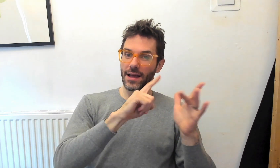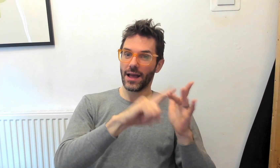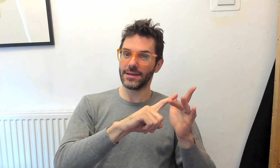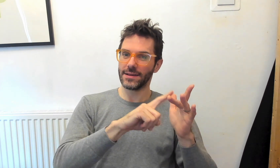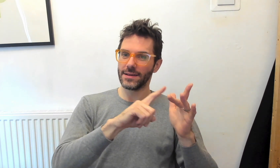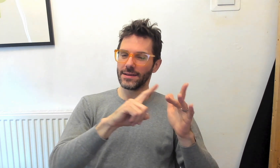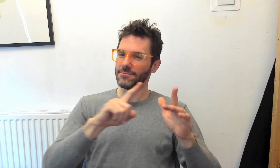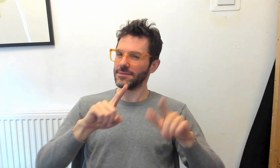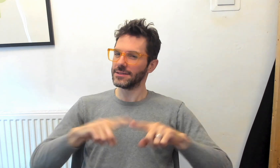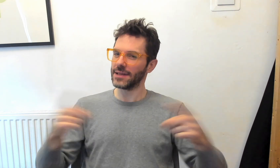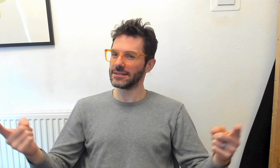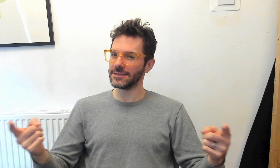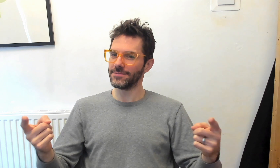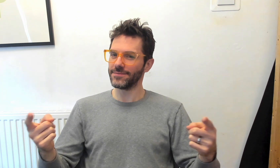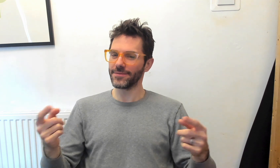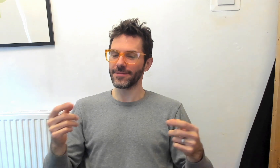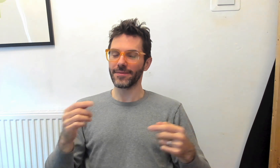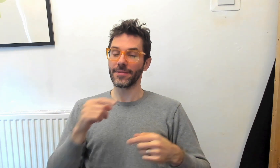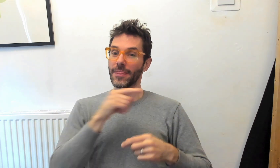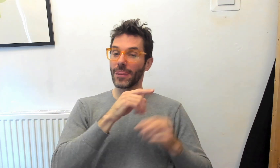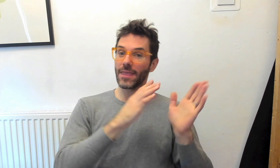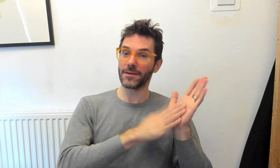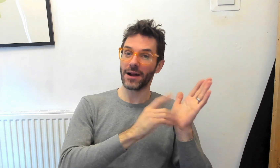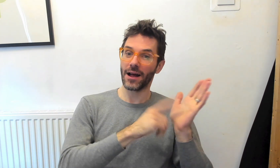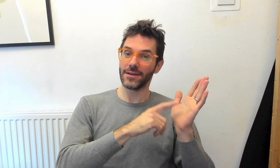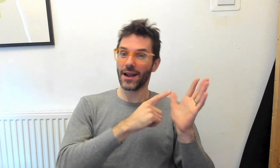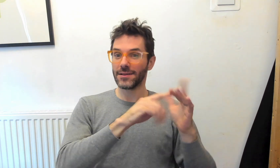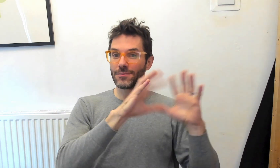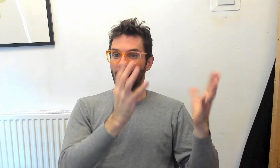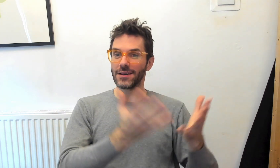from ML AI. In the ML AI world,